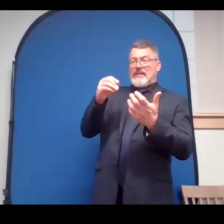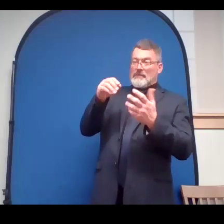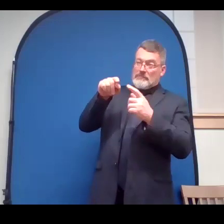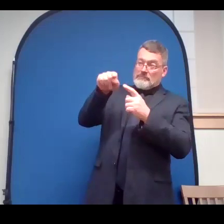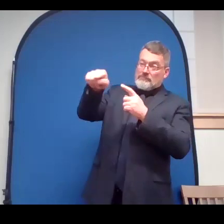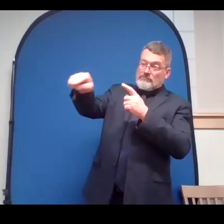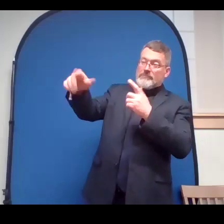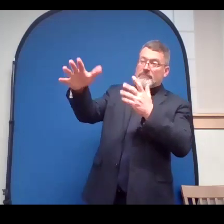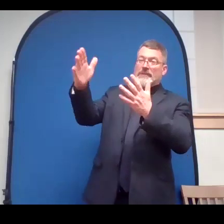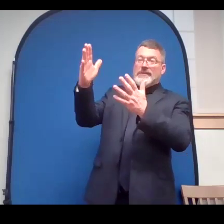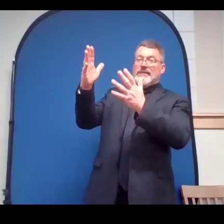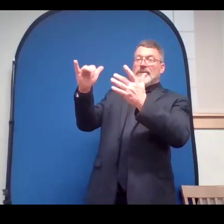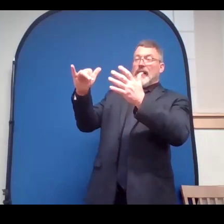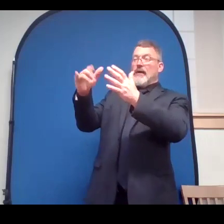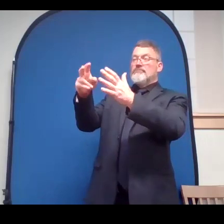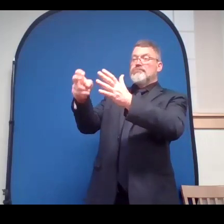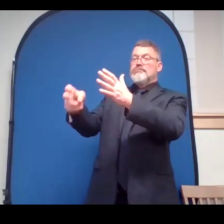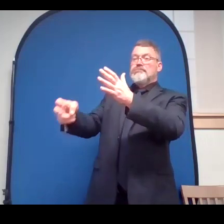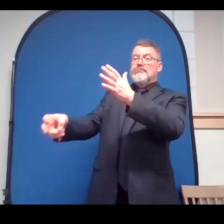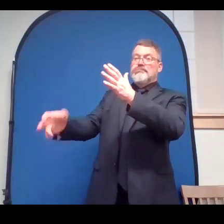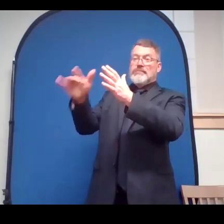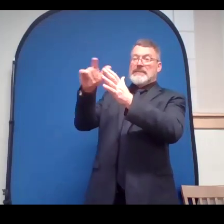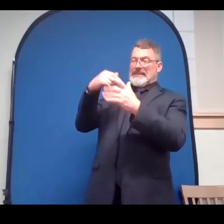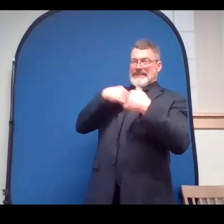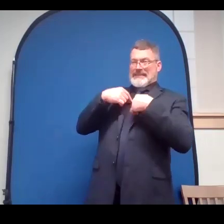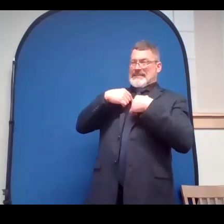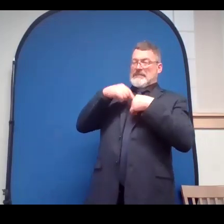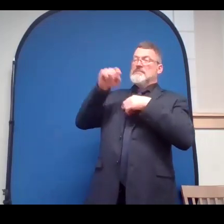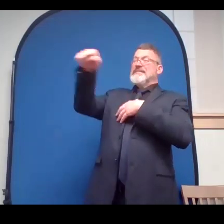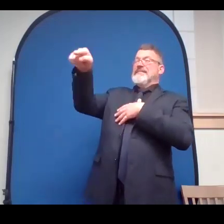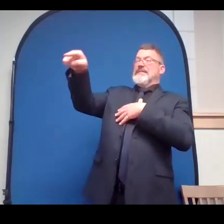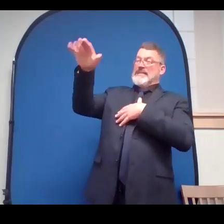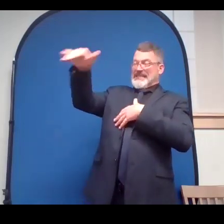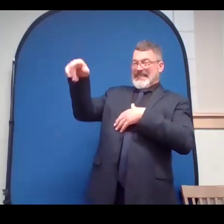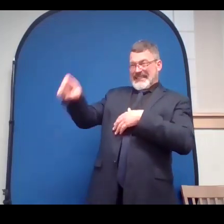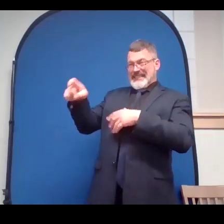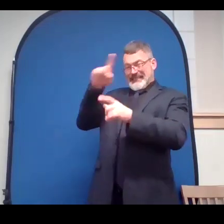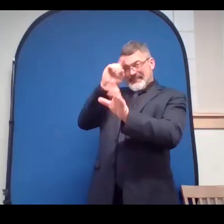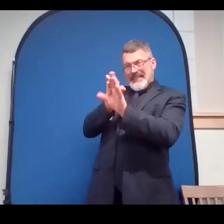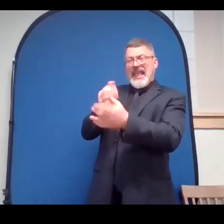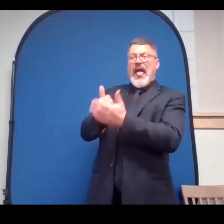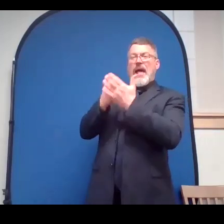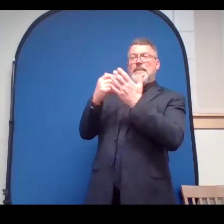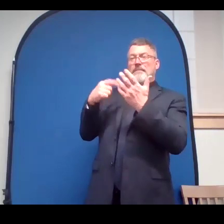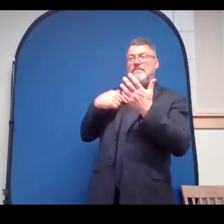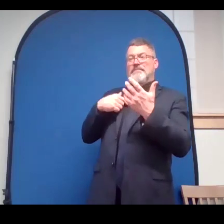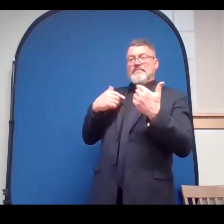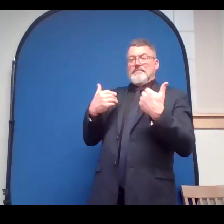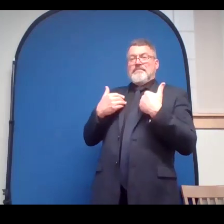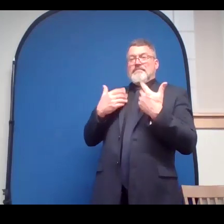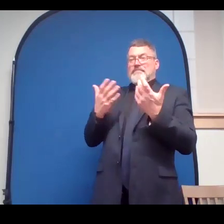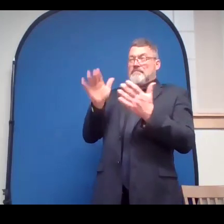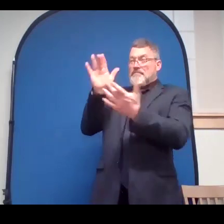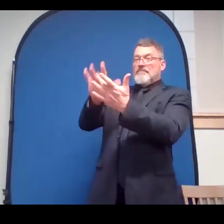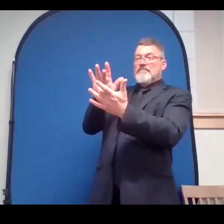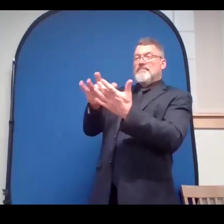help. Psychological help, that's if that's what it came to. But and they didn't do